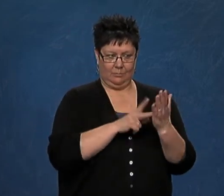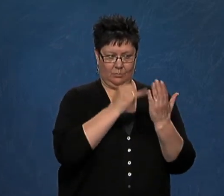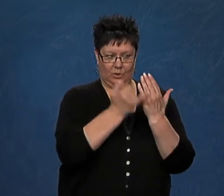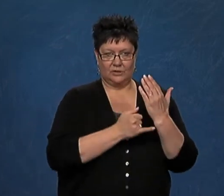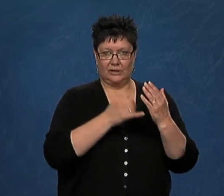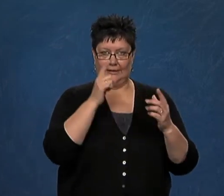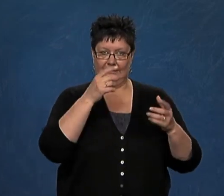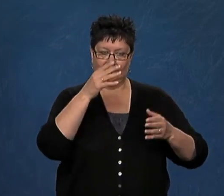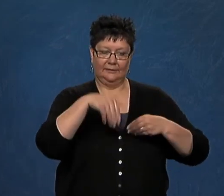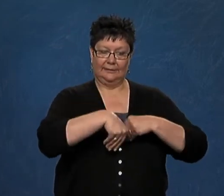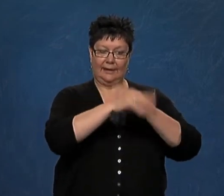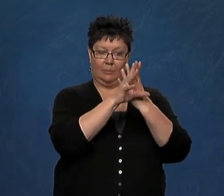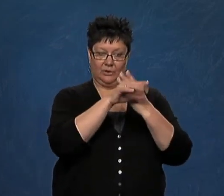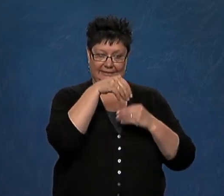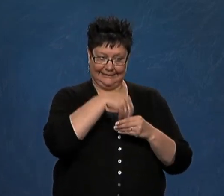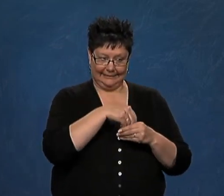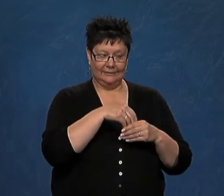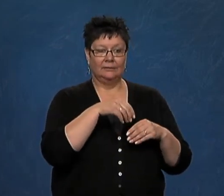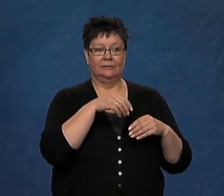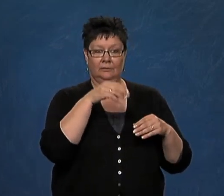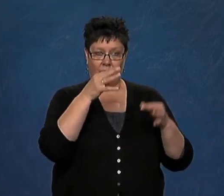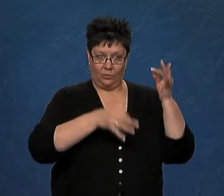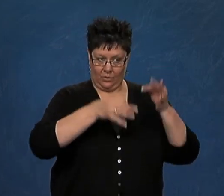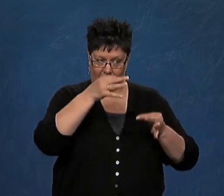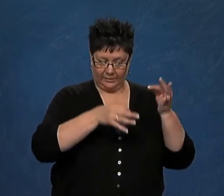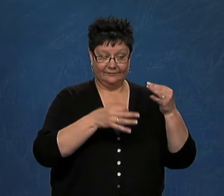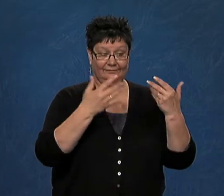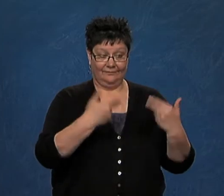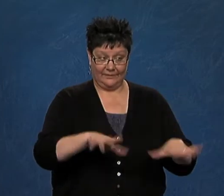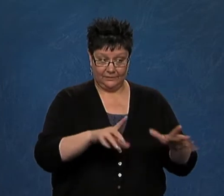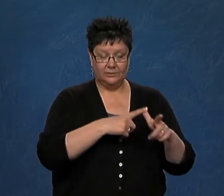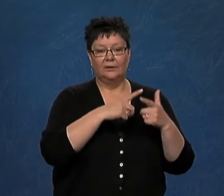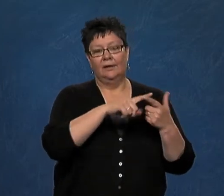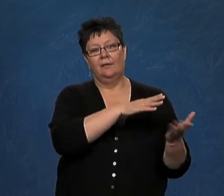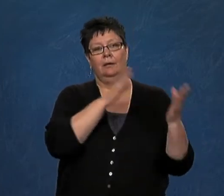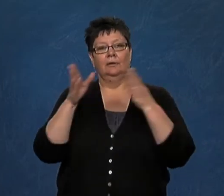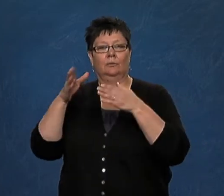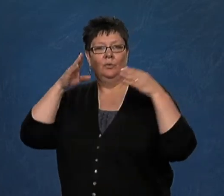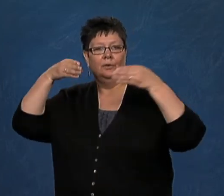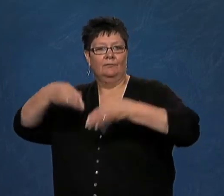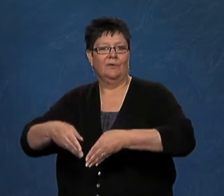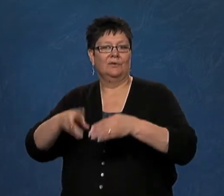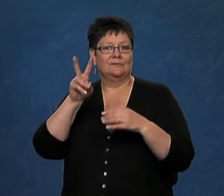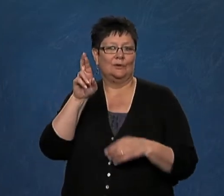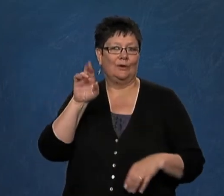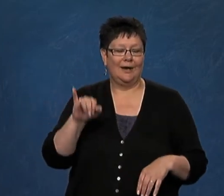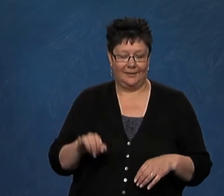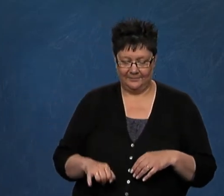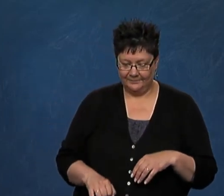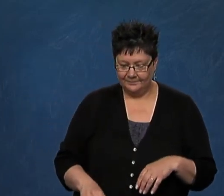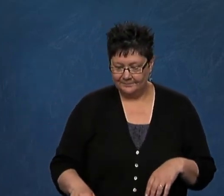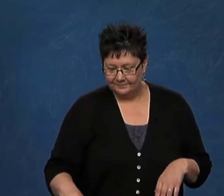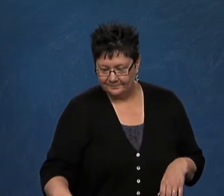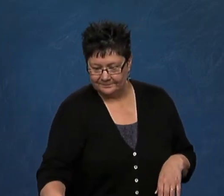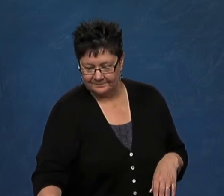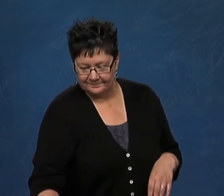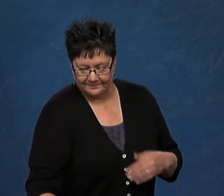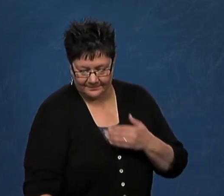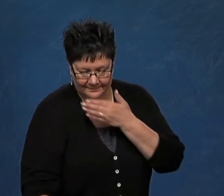one director of this project, and they have video conferencing taking place in court. And then they're going to study this,